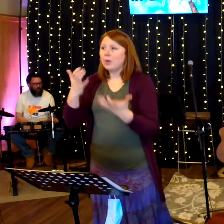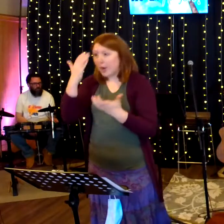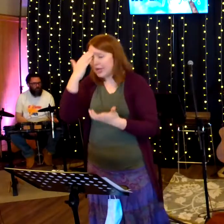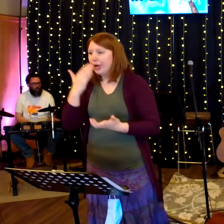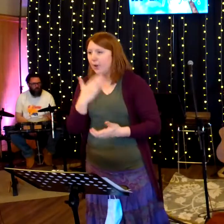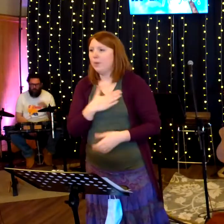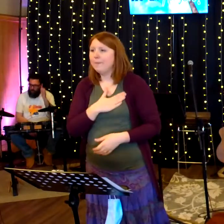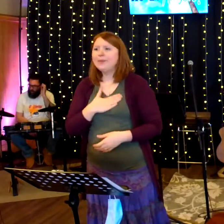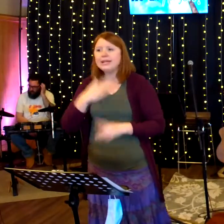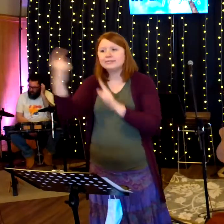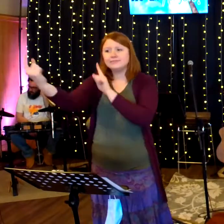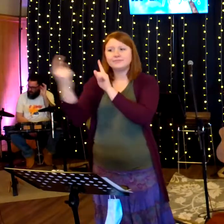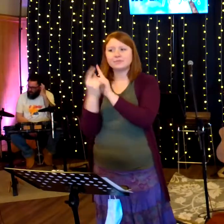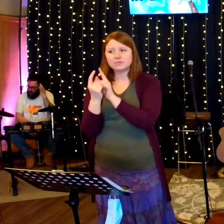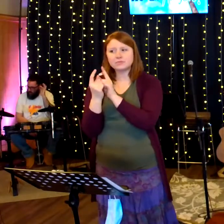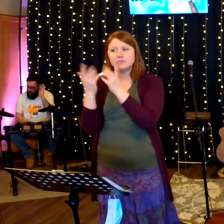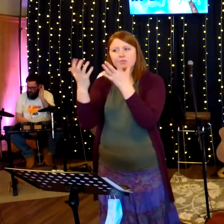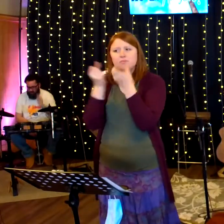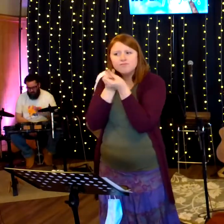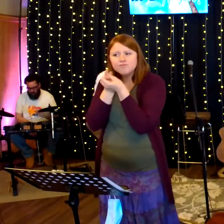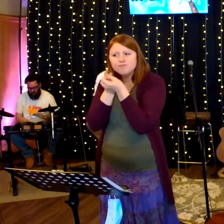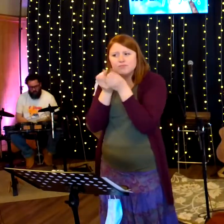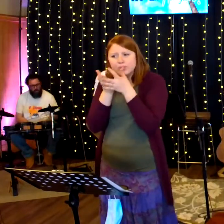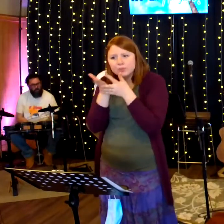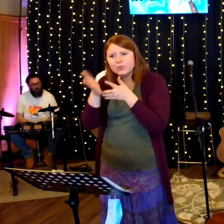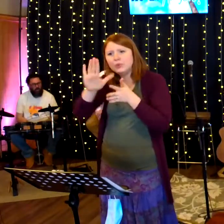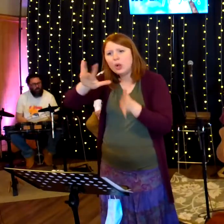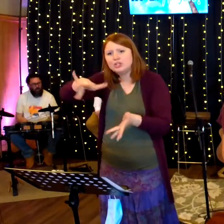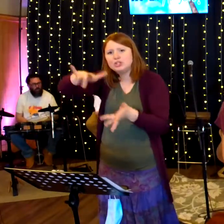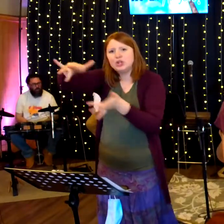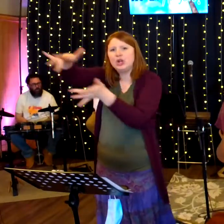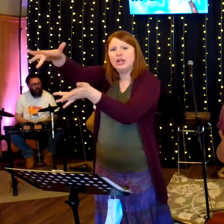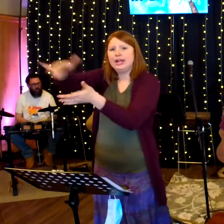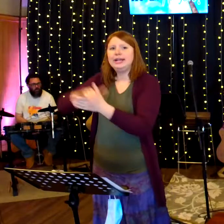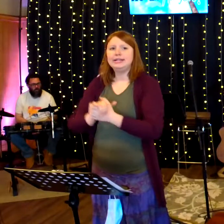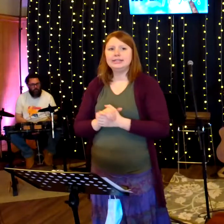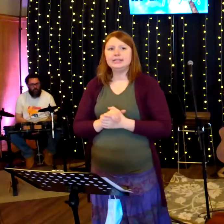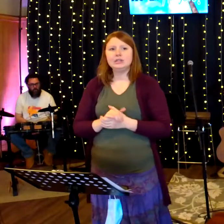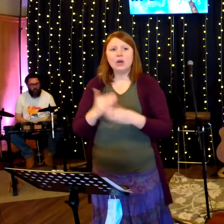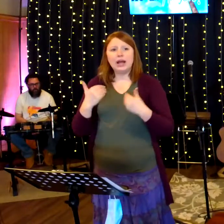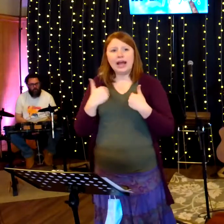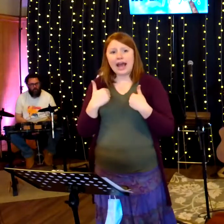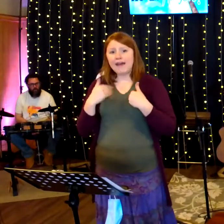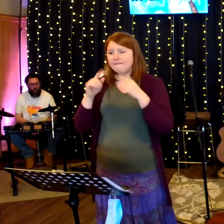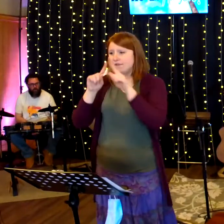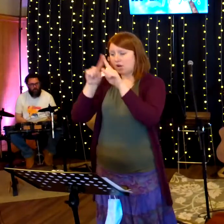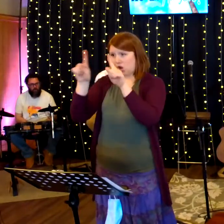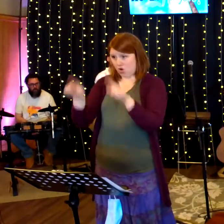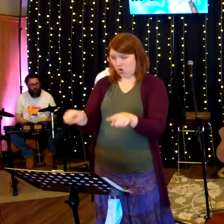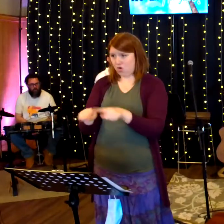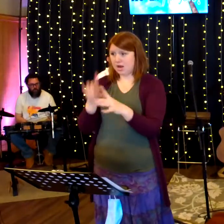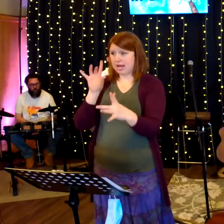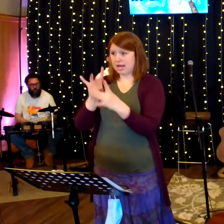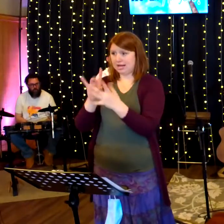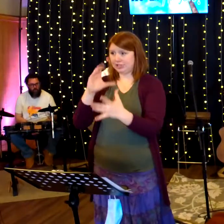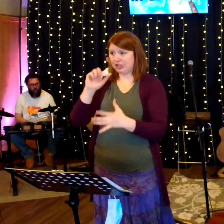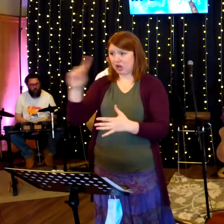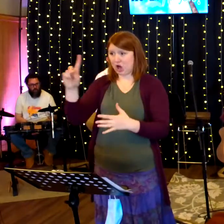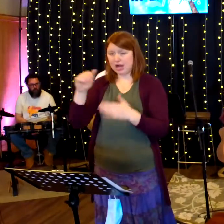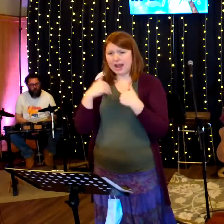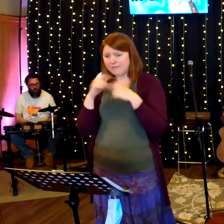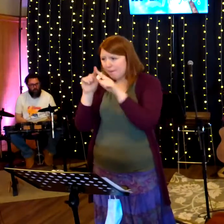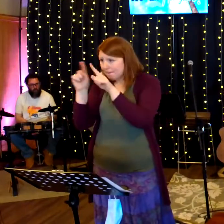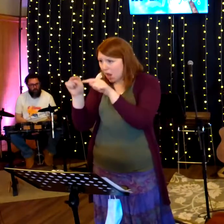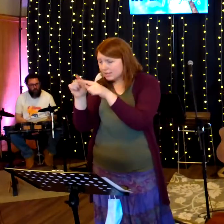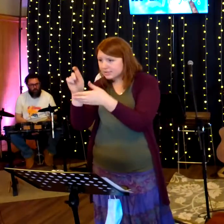know that because we want to walk this journey with you. And so there is a box on your connection card that says, I'm